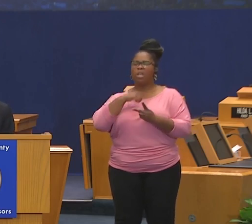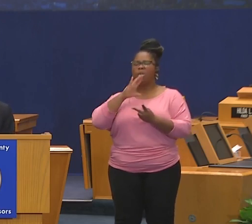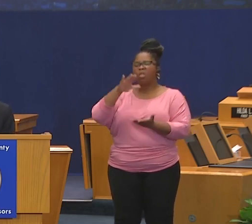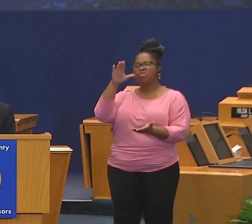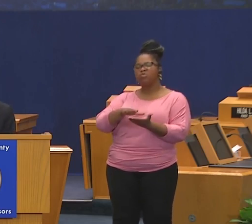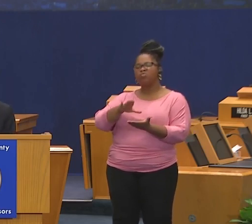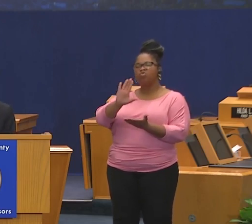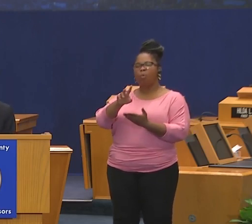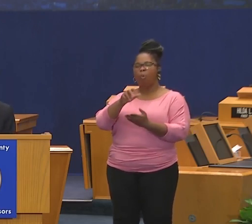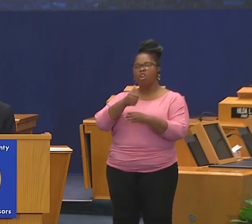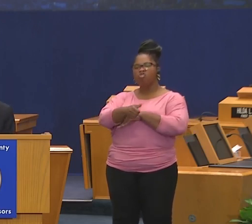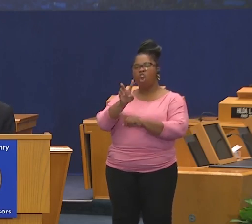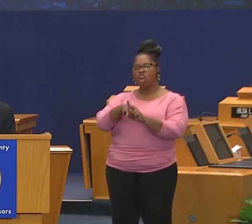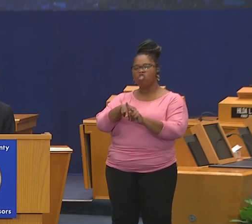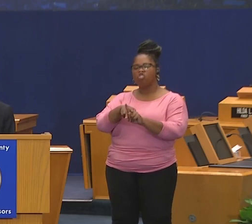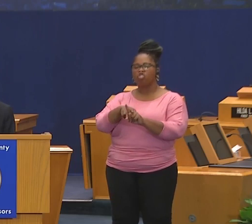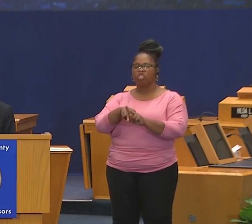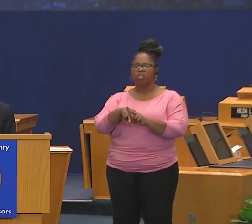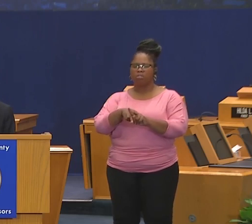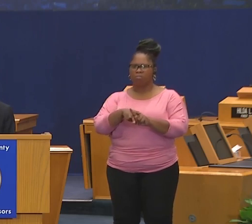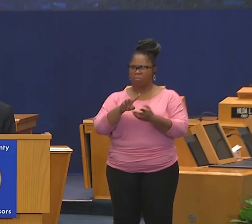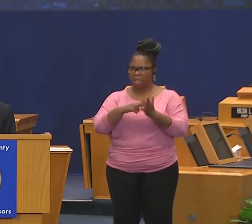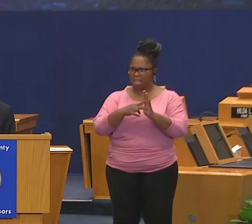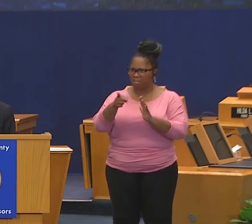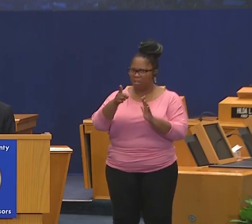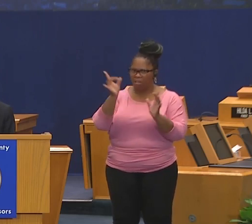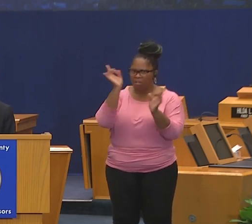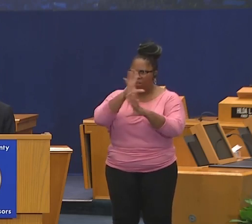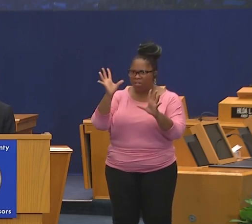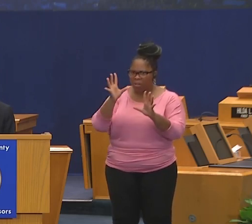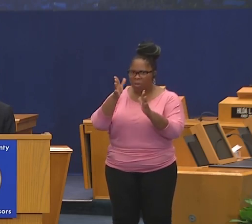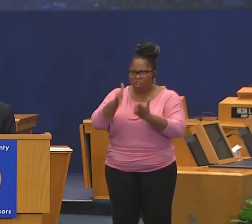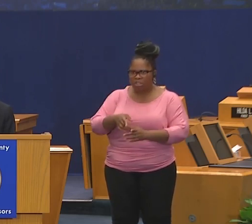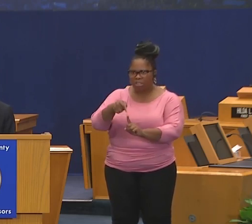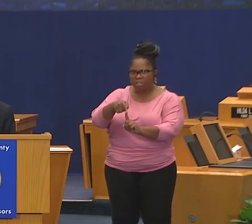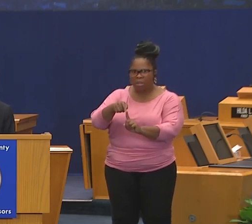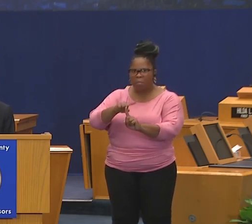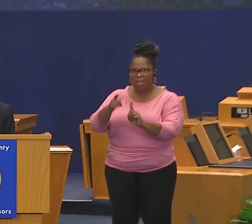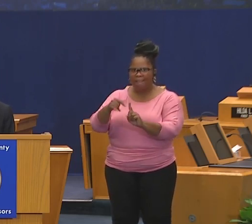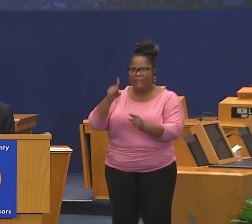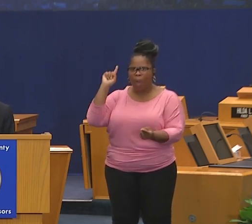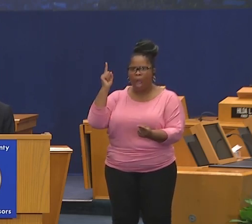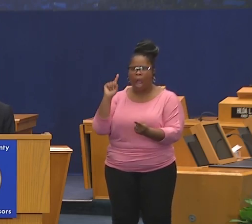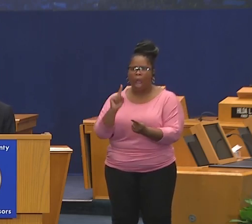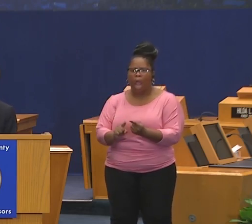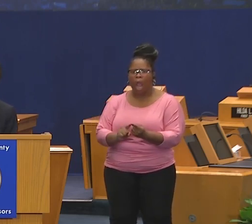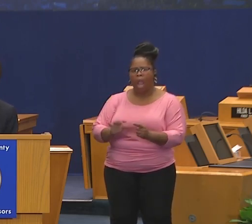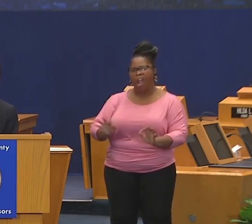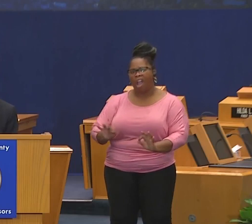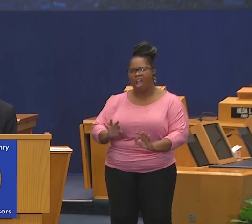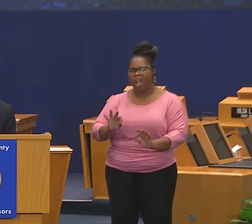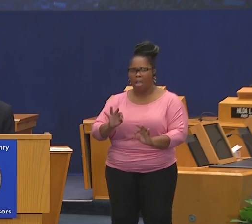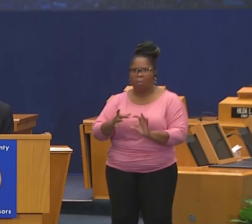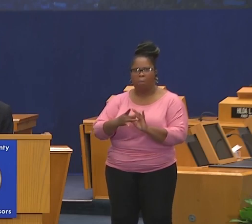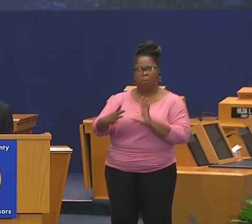the release on the conviction, whatever it might have been pled down to. So could you address those two for me, please, to